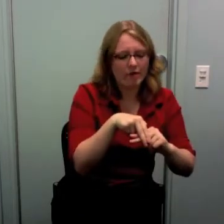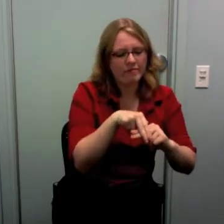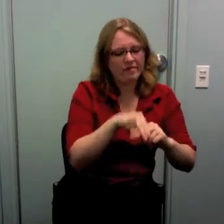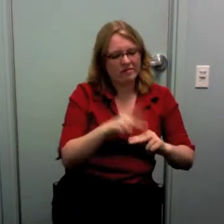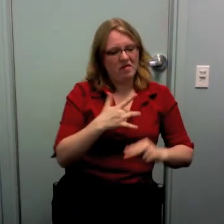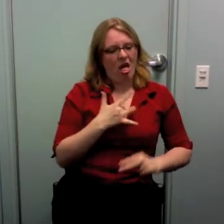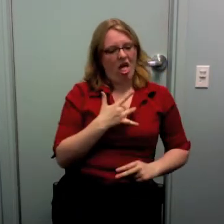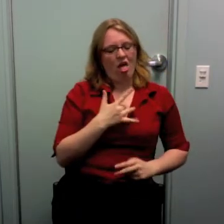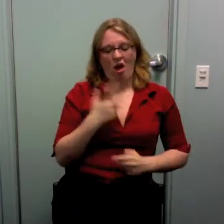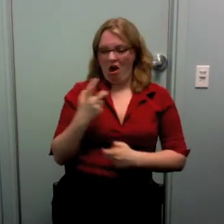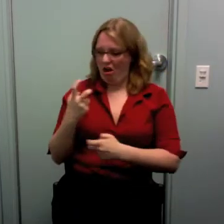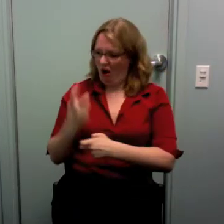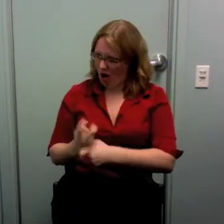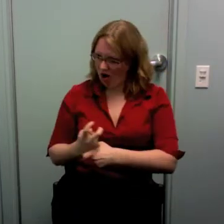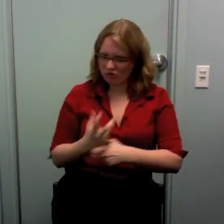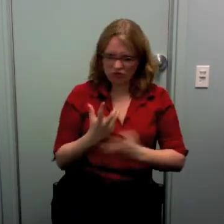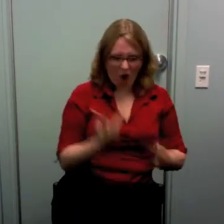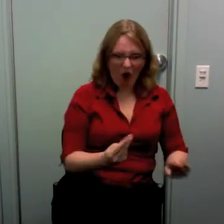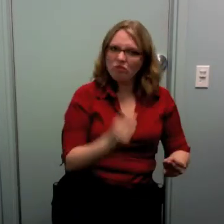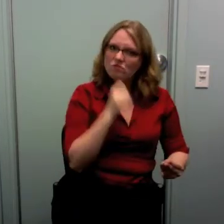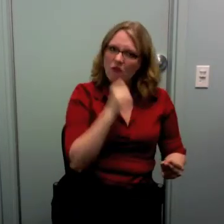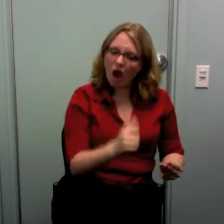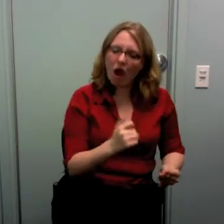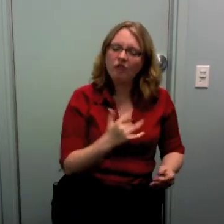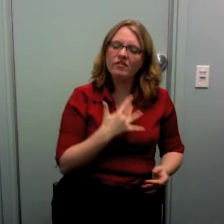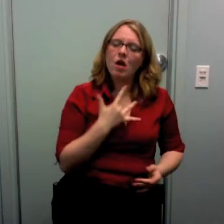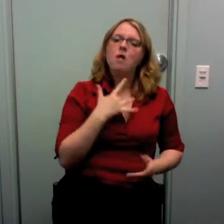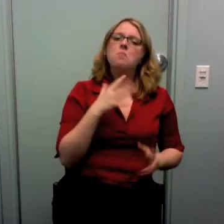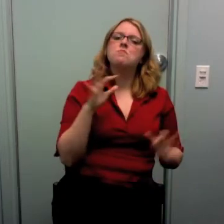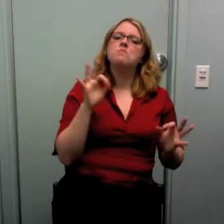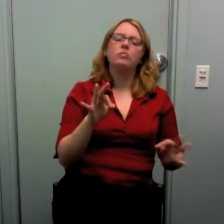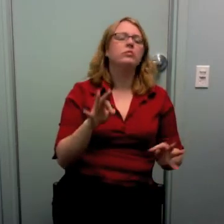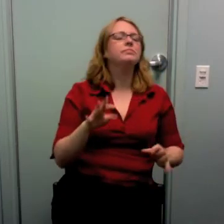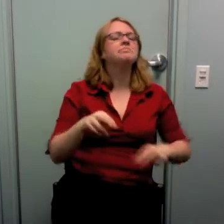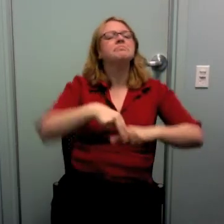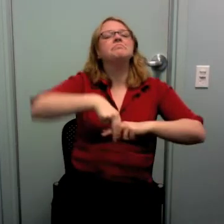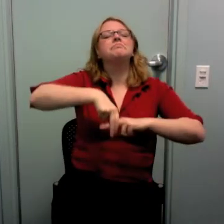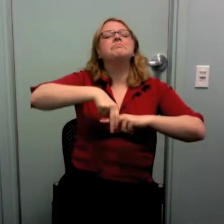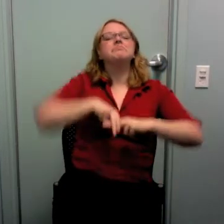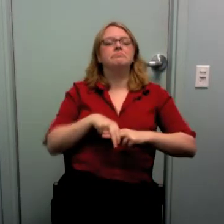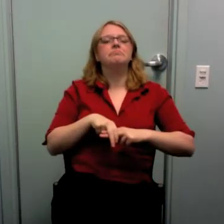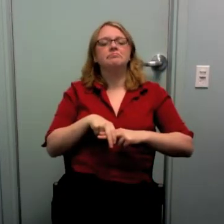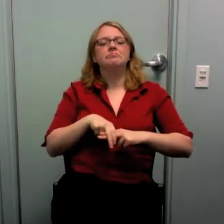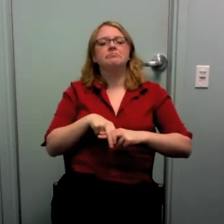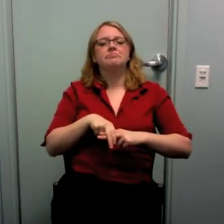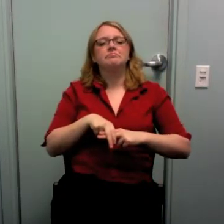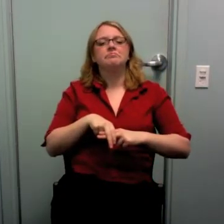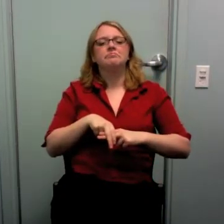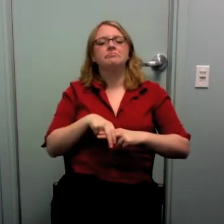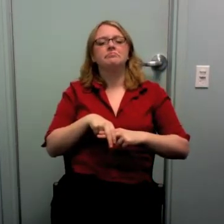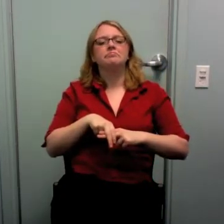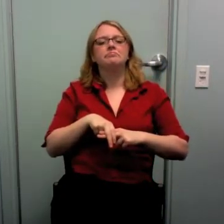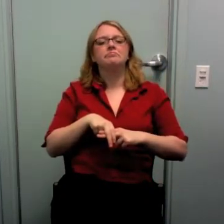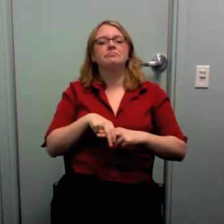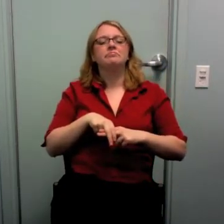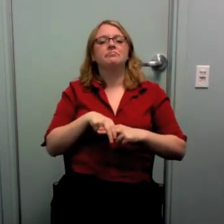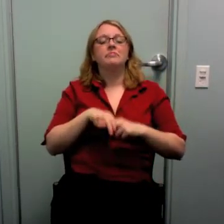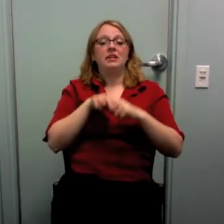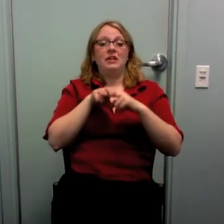but just right. So she sat till the bottom of the chair came out, and down she came, plump